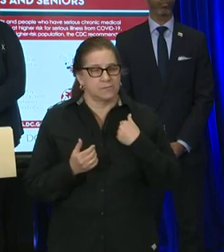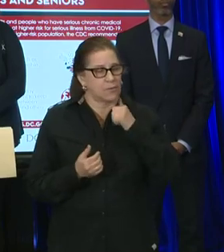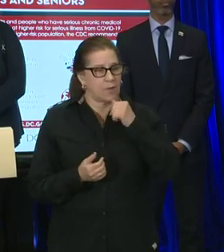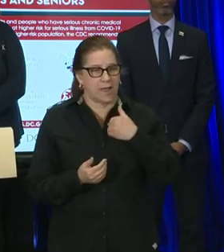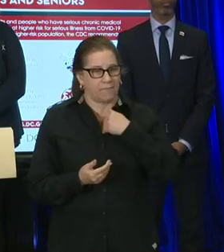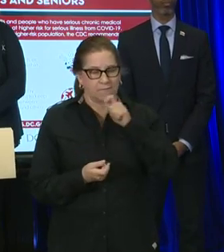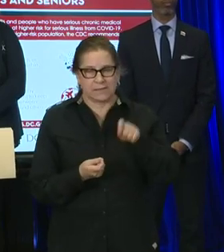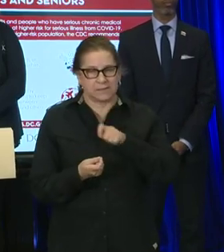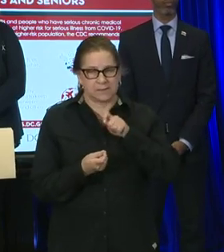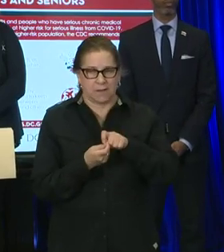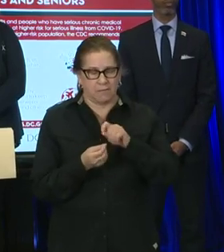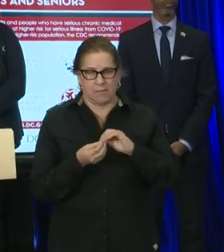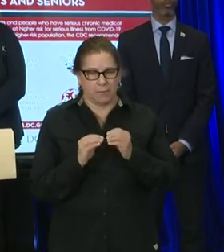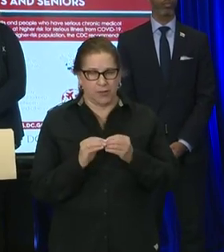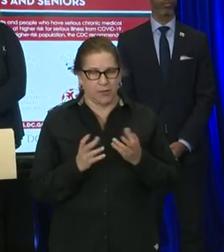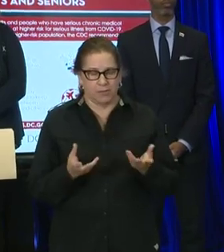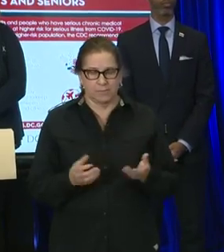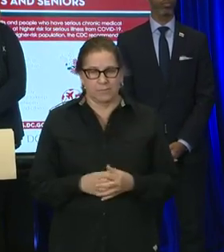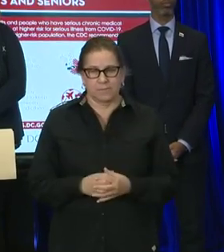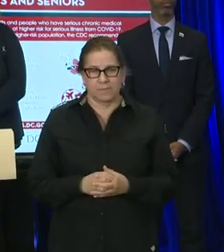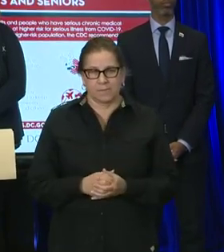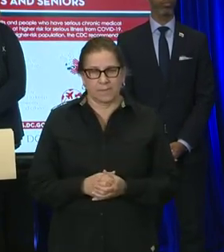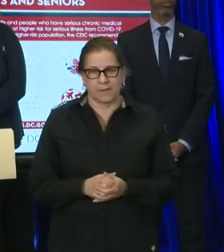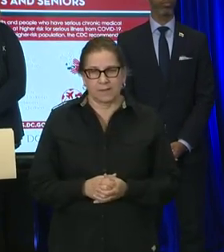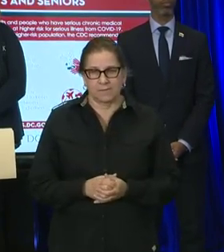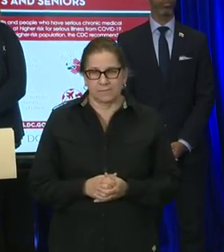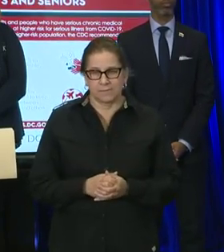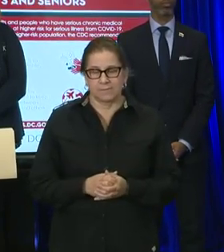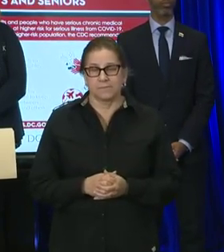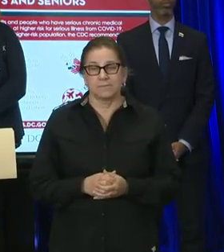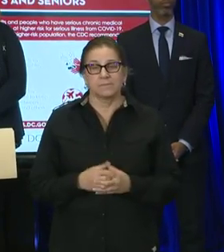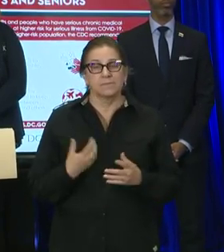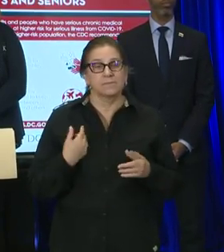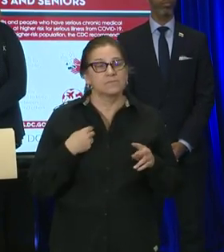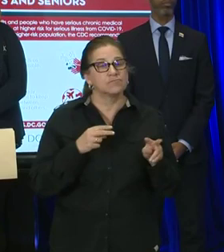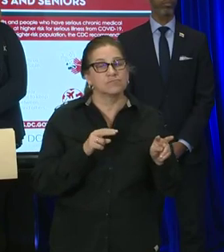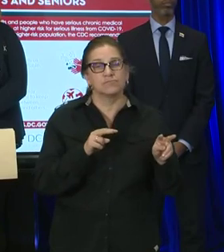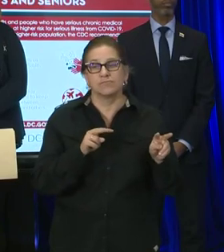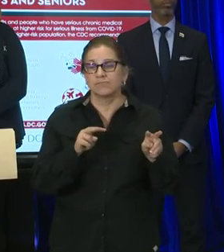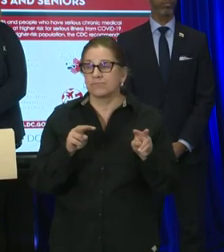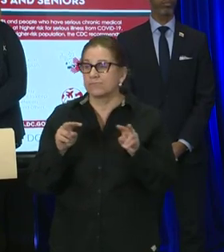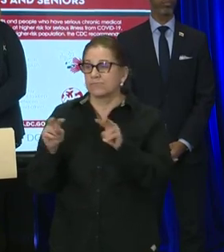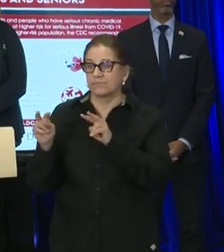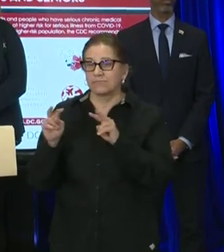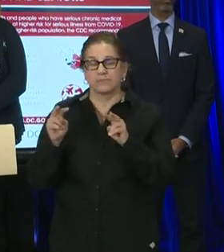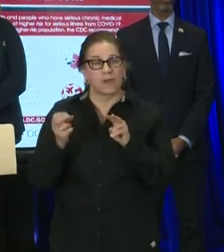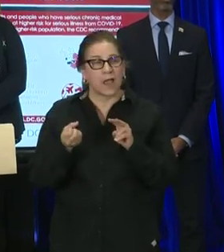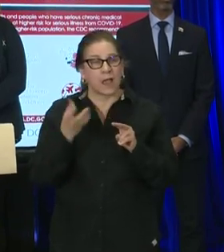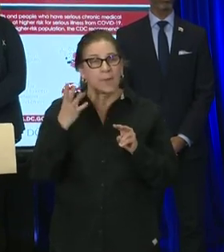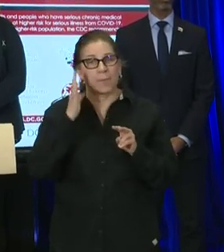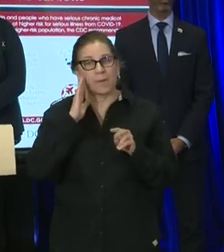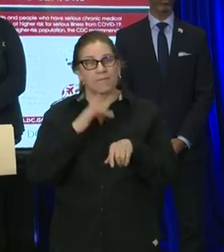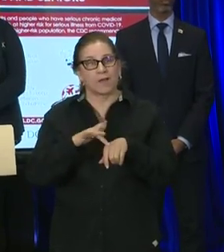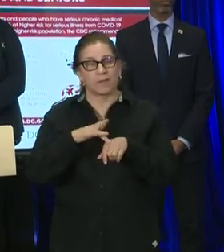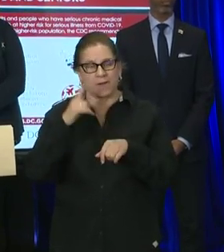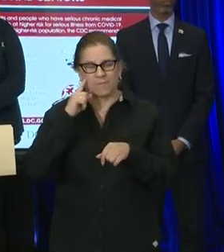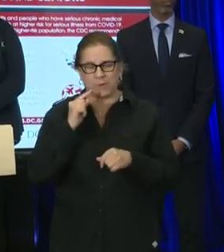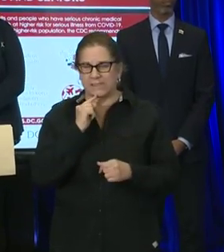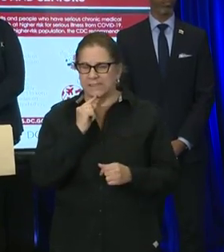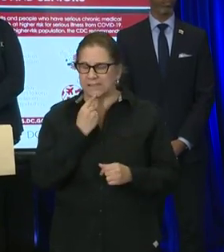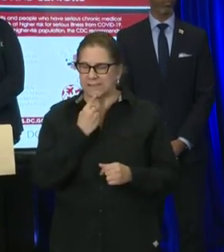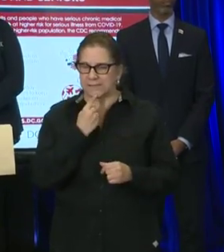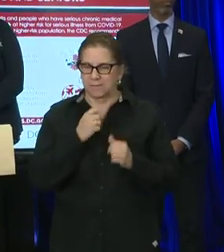looking at to date is that the current number of acute care beds that we have now is very similar to the number of beds that we